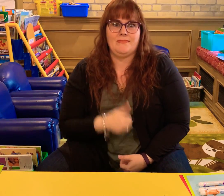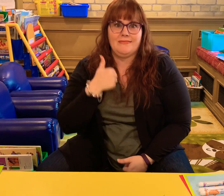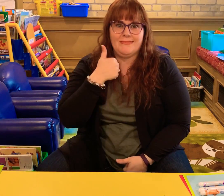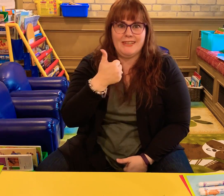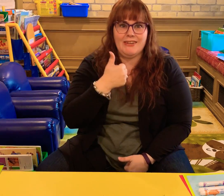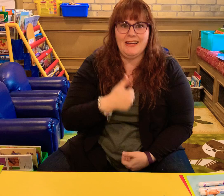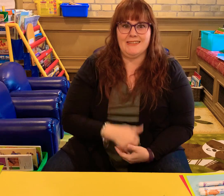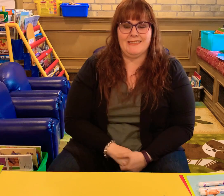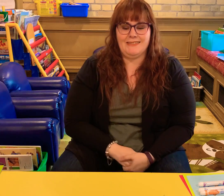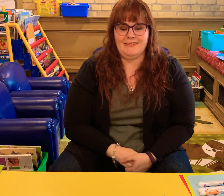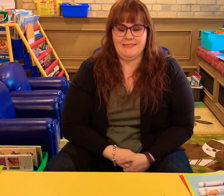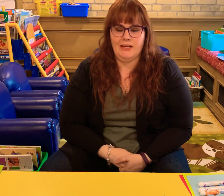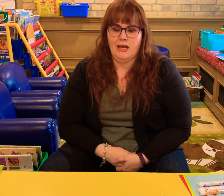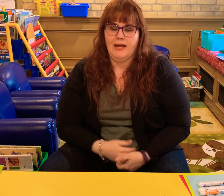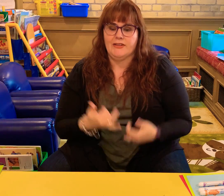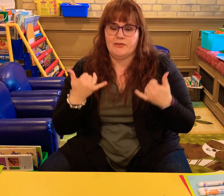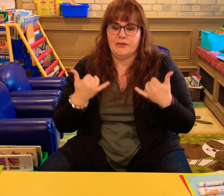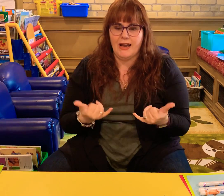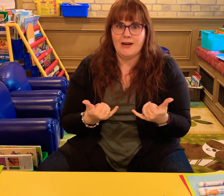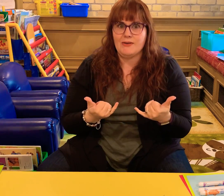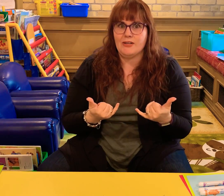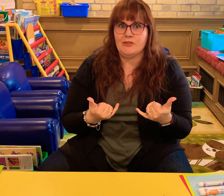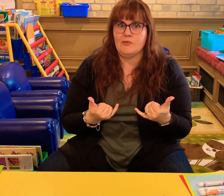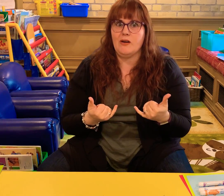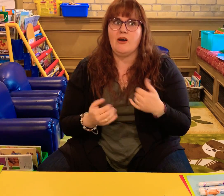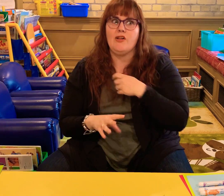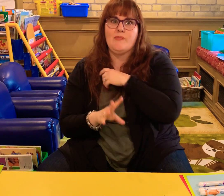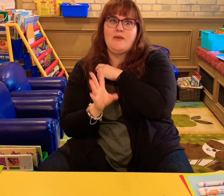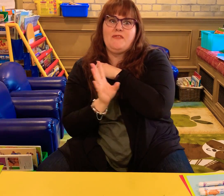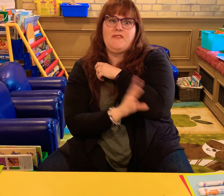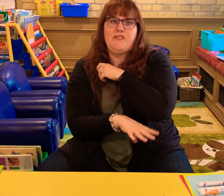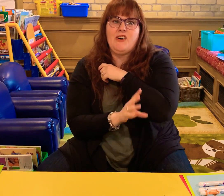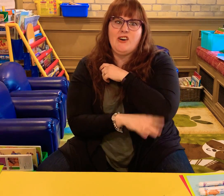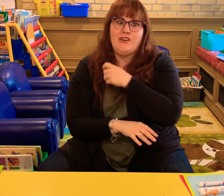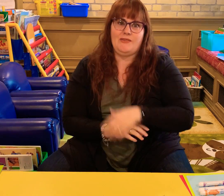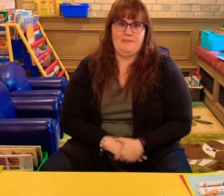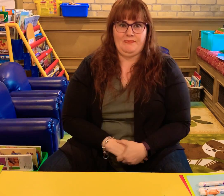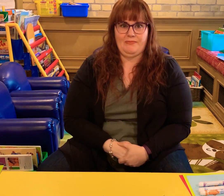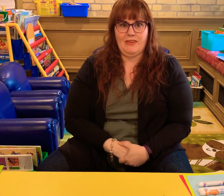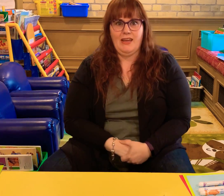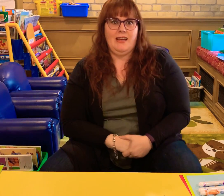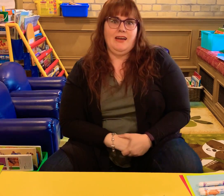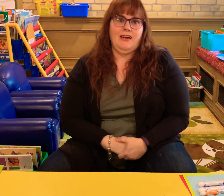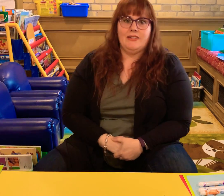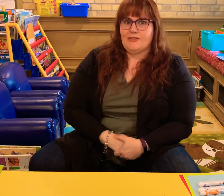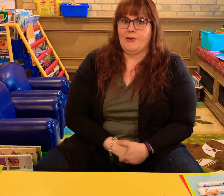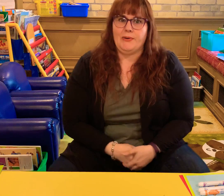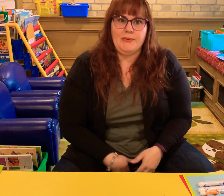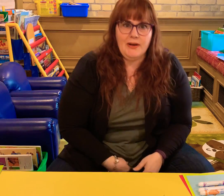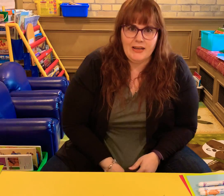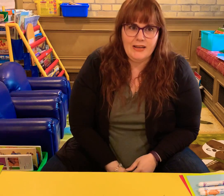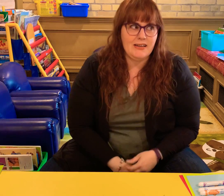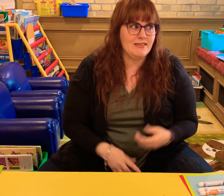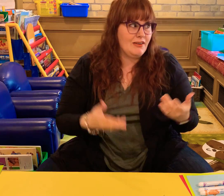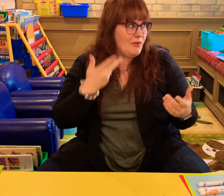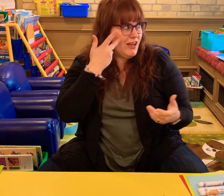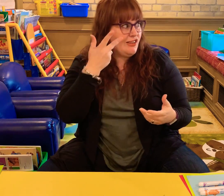Great. So now we're going to do one all about fall. So, because when I look